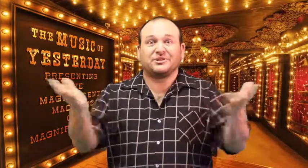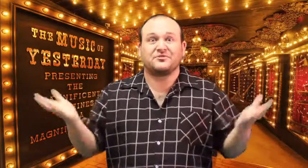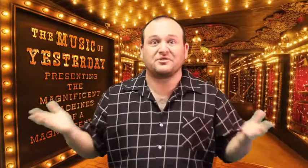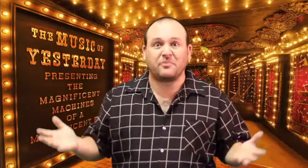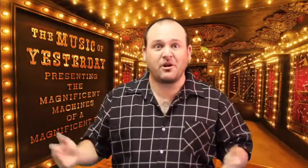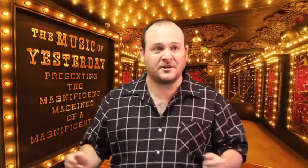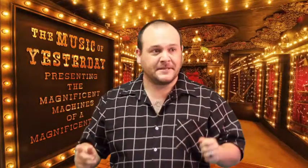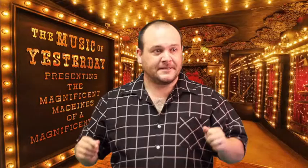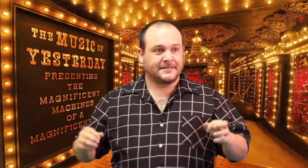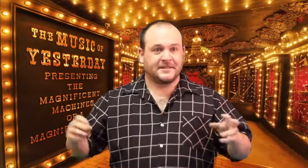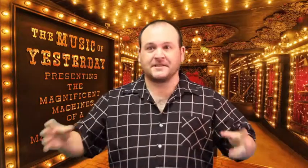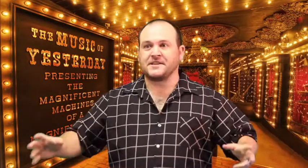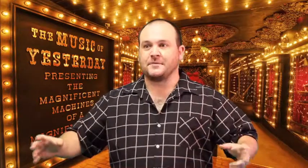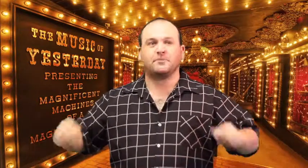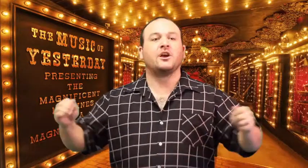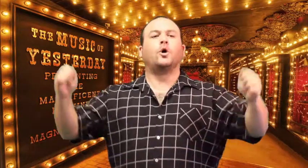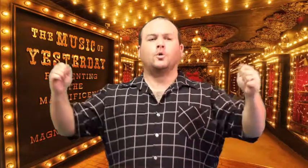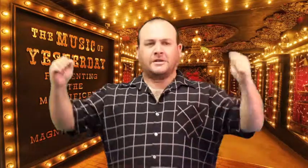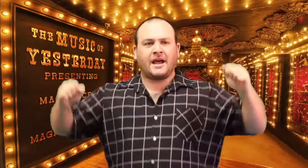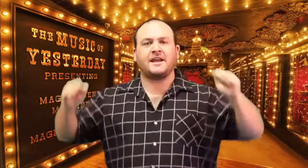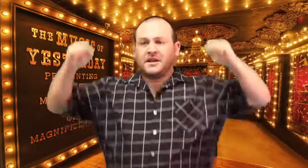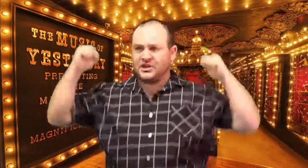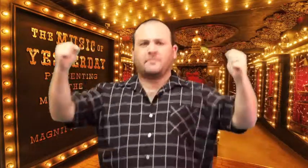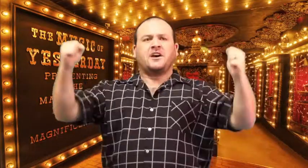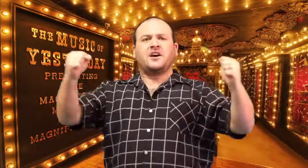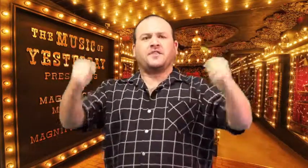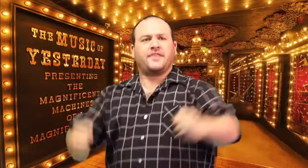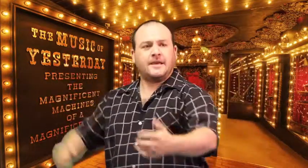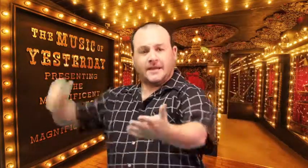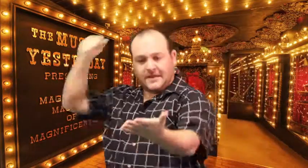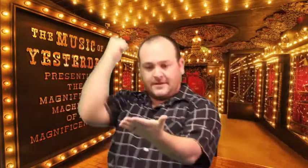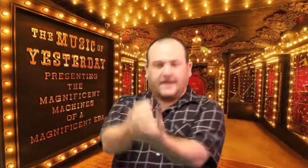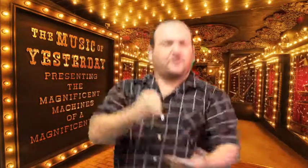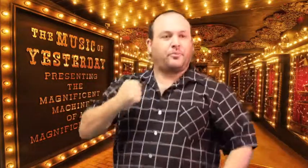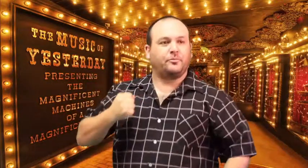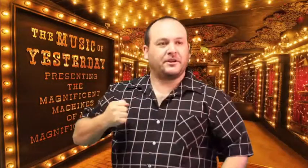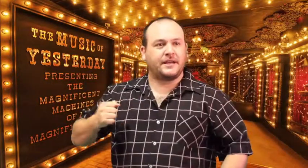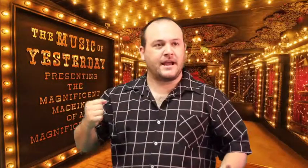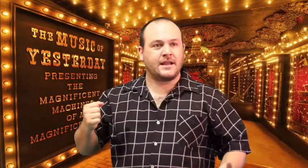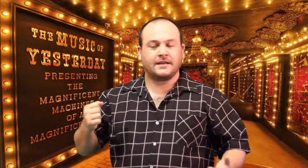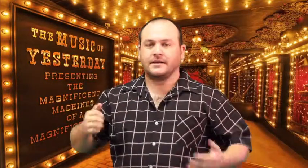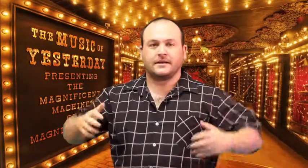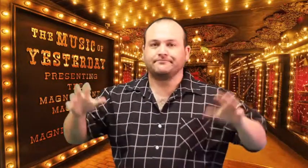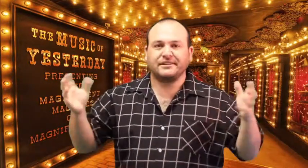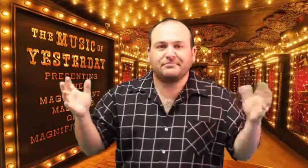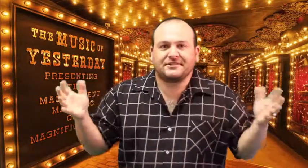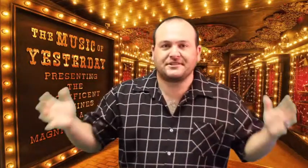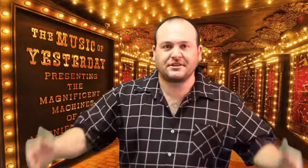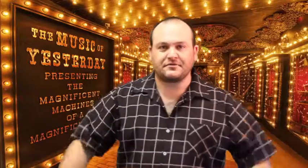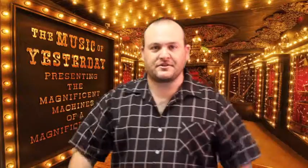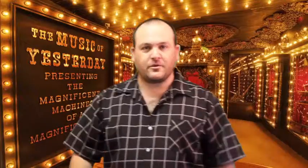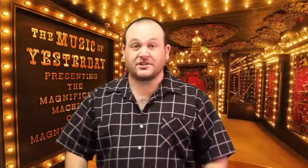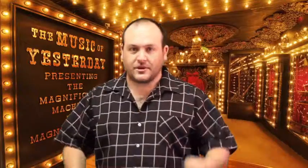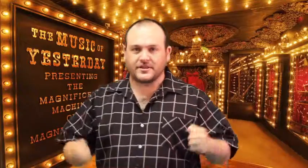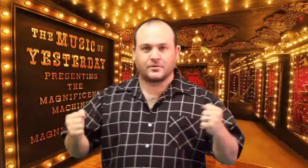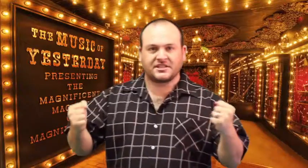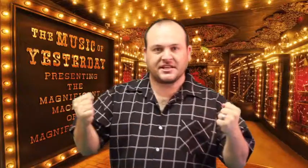didn't respond. He then said, "Behold, I cometh," and he hit the pulpit again. People just didn't respond, so he thought he's going to